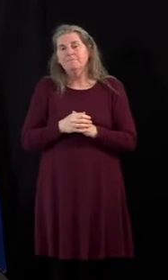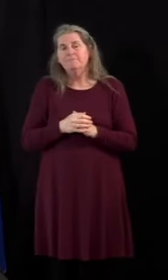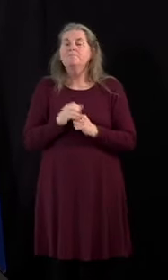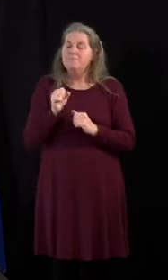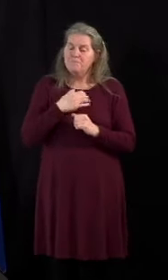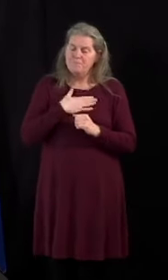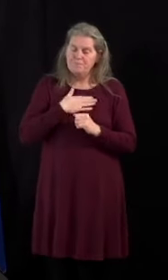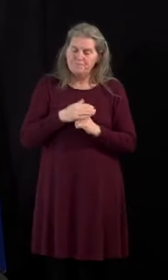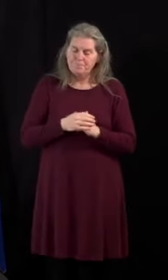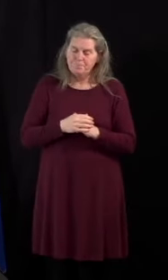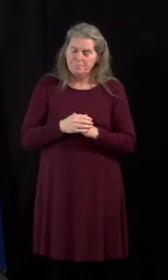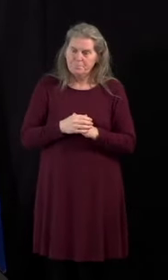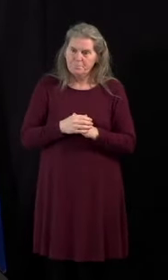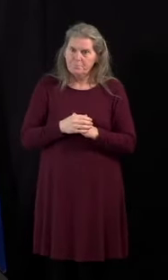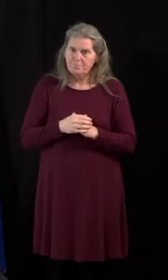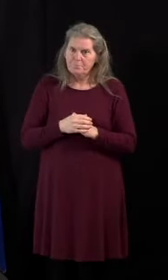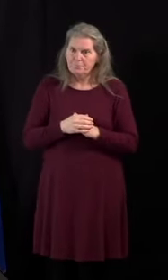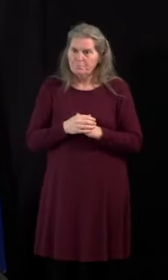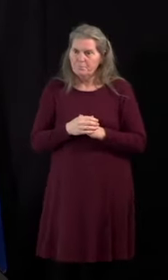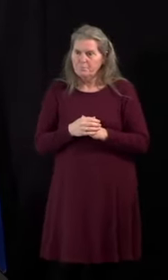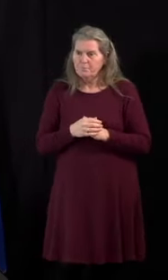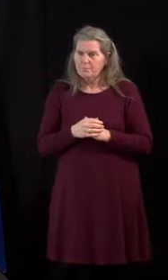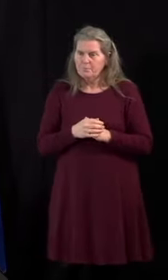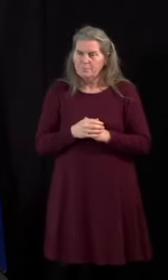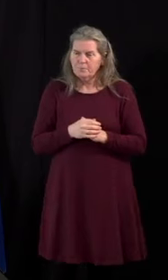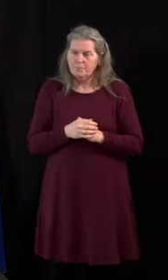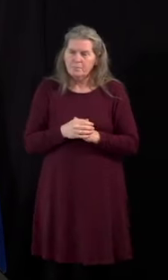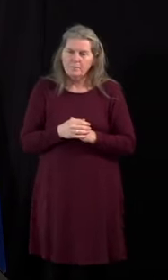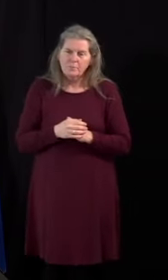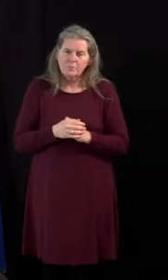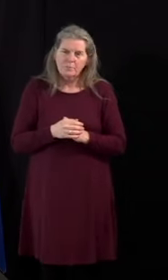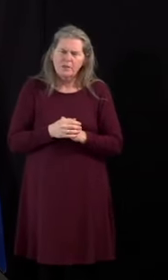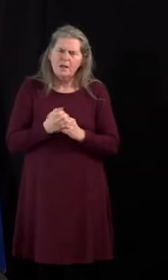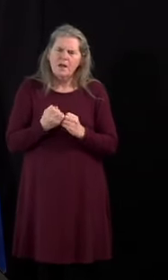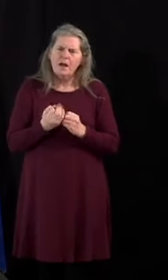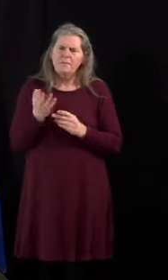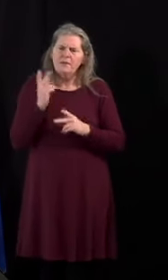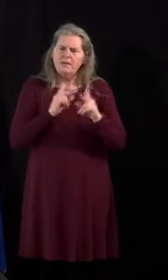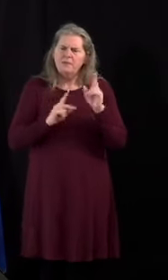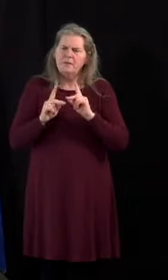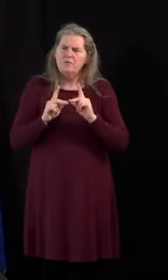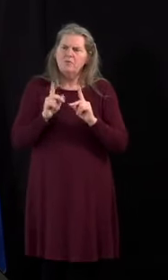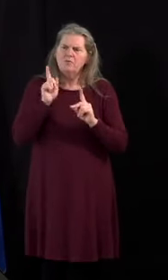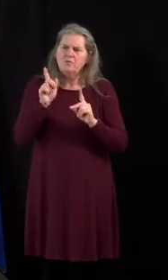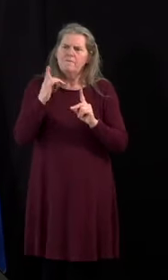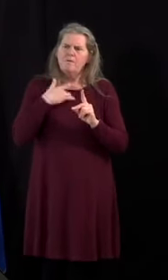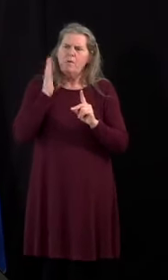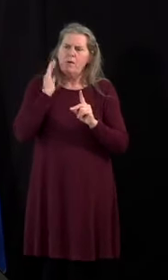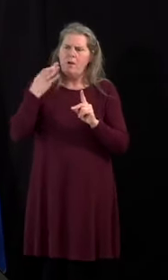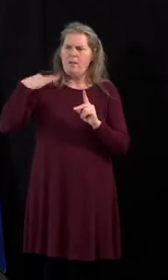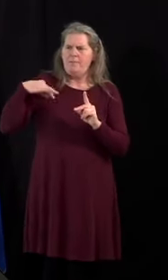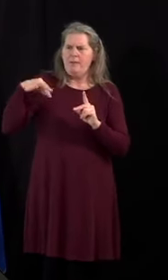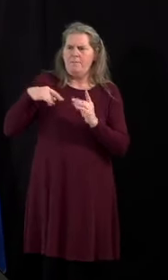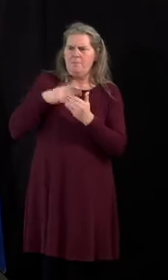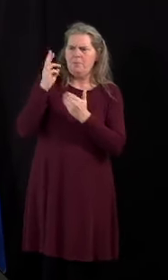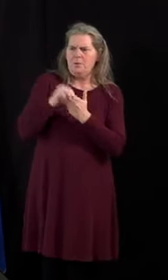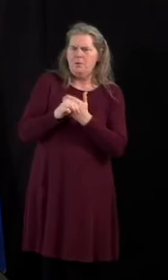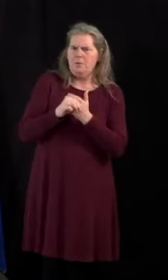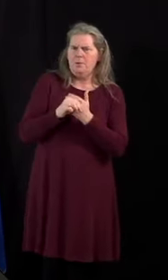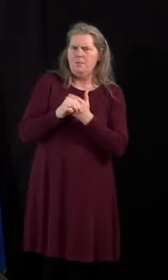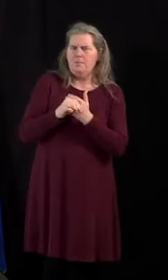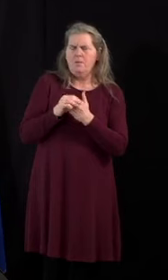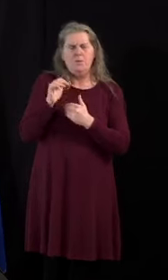Yes, please. So my other question would be, how many people do you expect to apply for this? And also, why provide